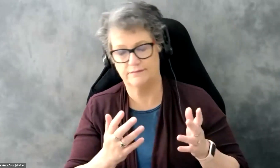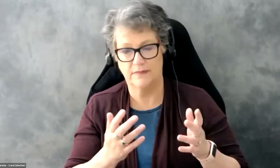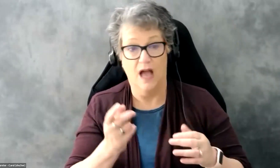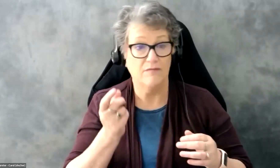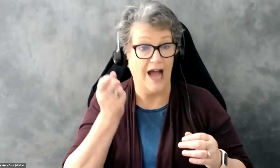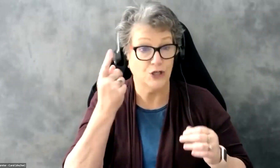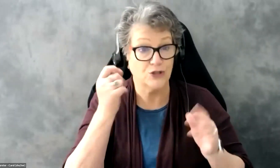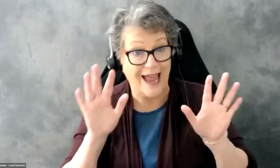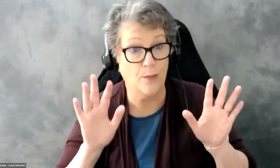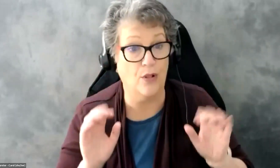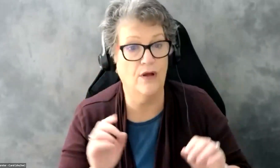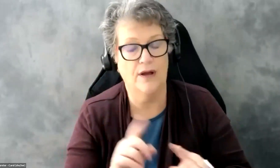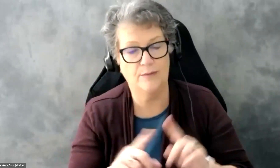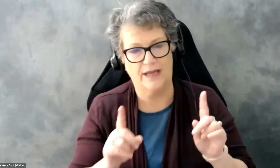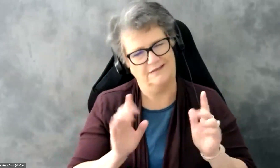understandable, but